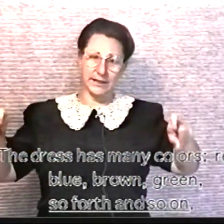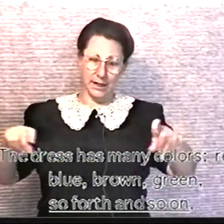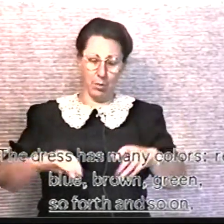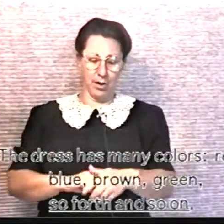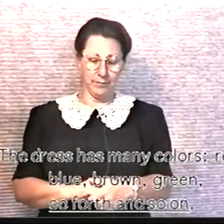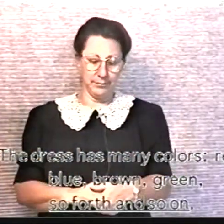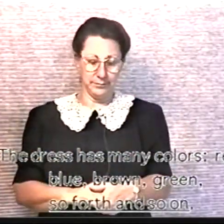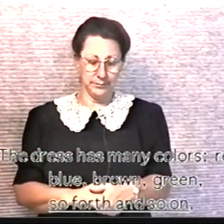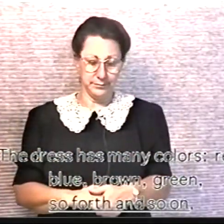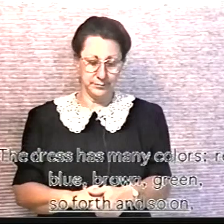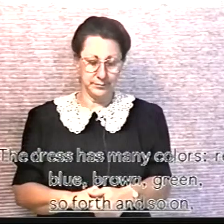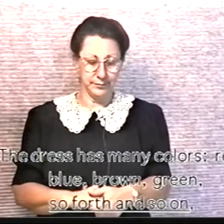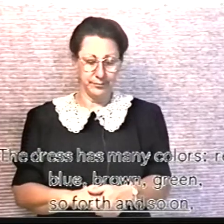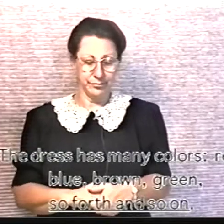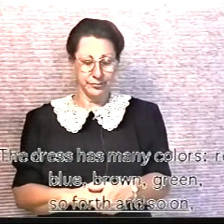on.